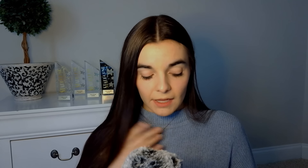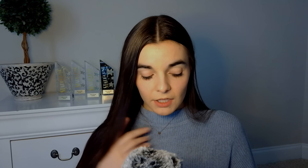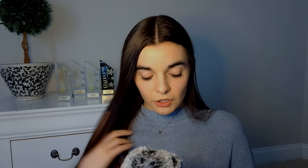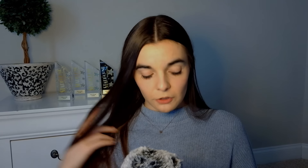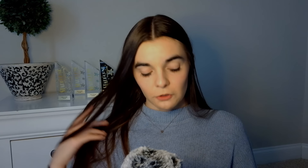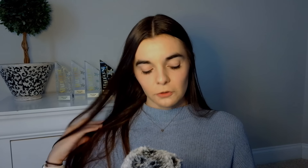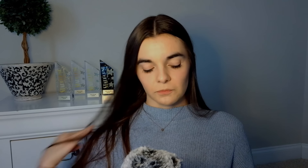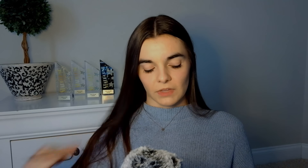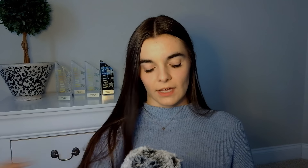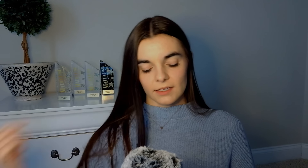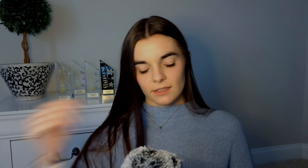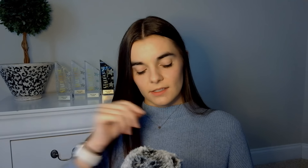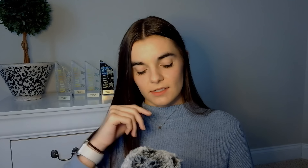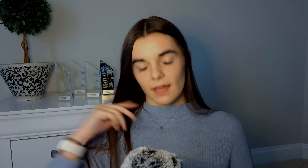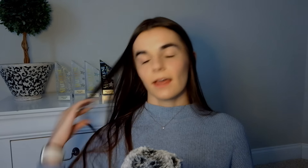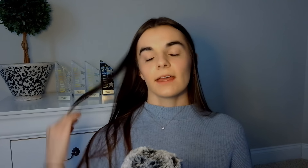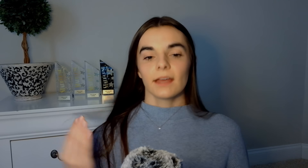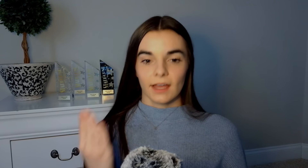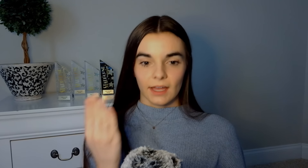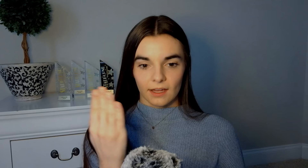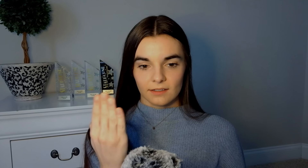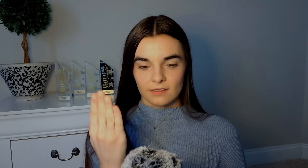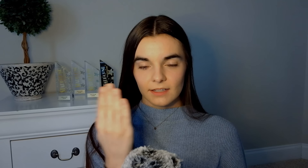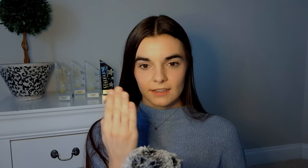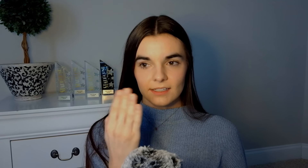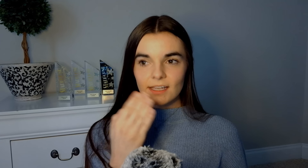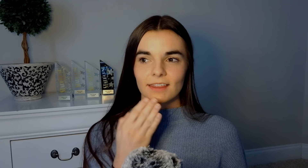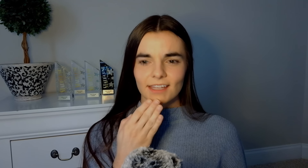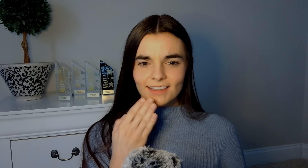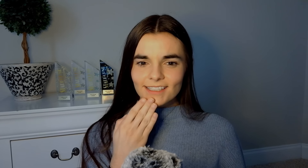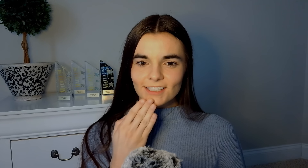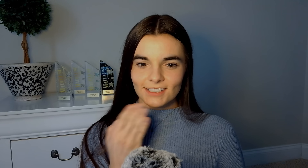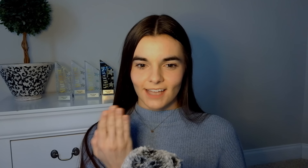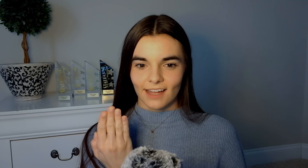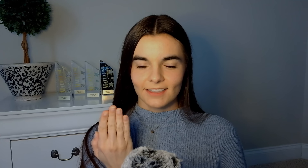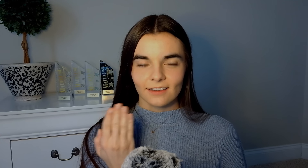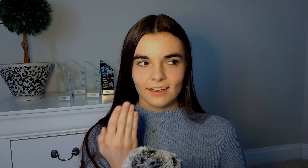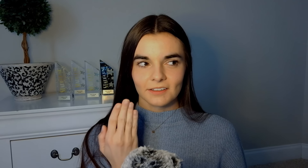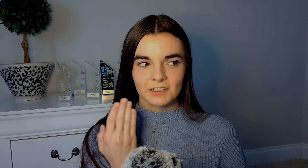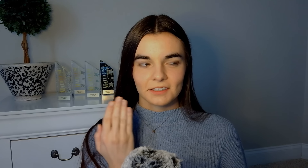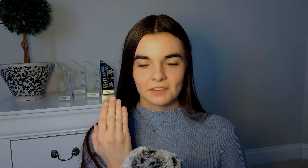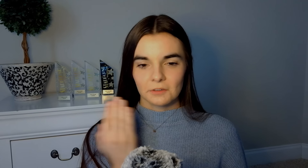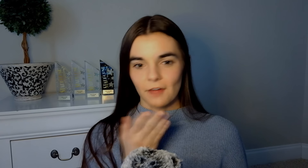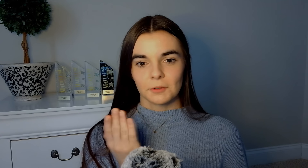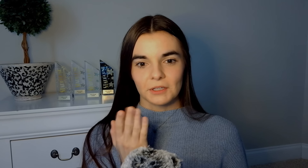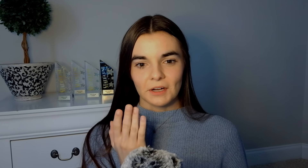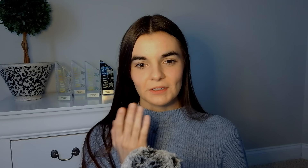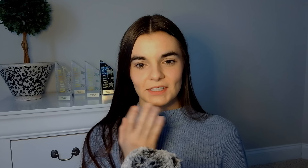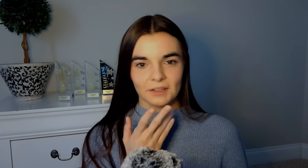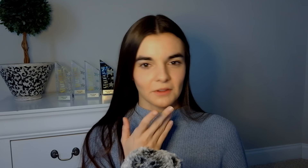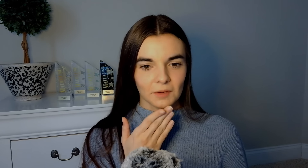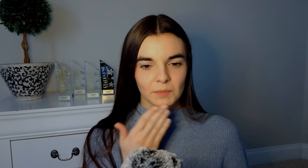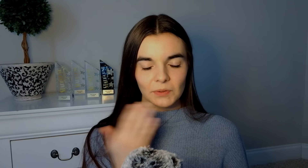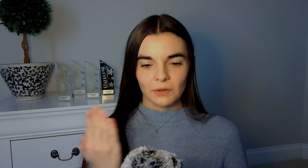Thank you is a hand like this. I think this is a sign that like everyone knows. Like a lot of people know this